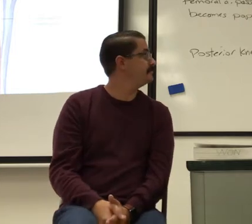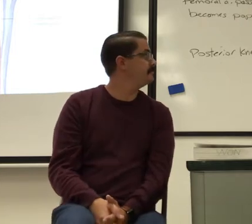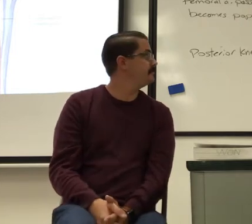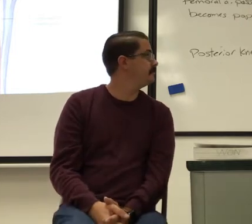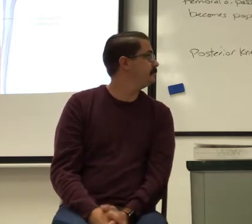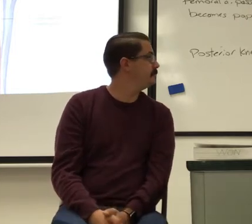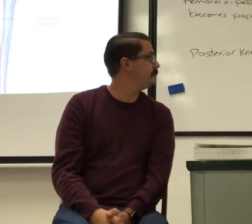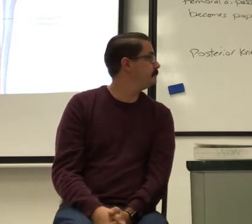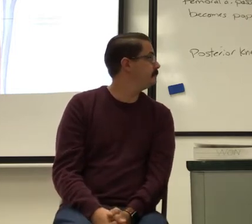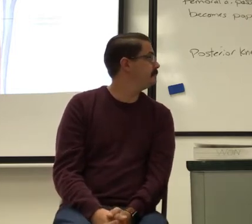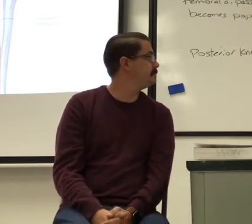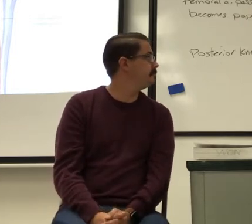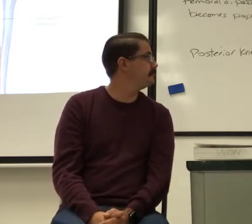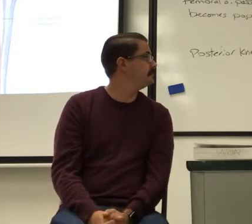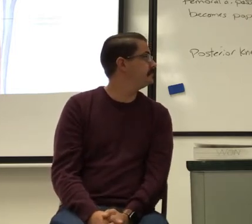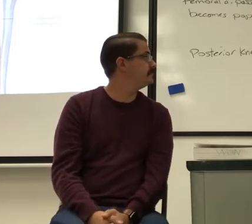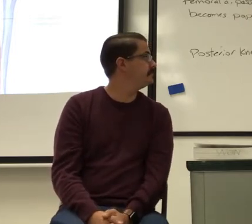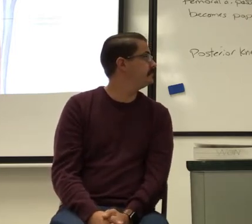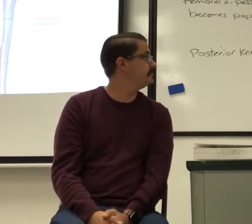And